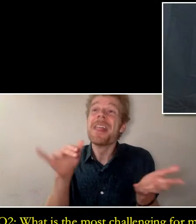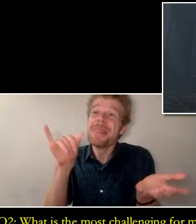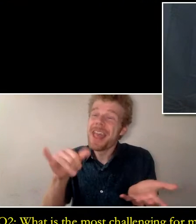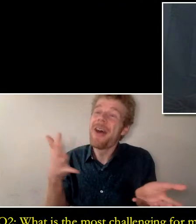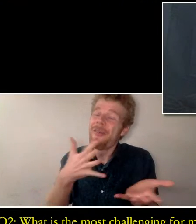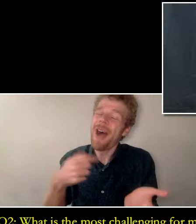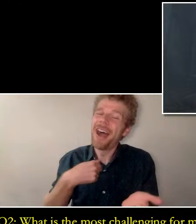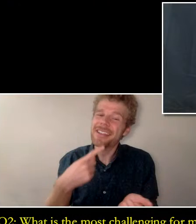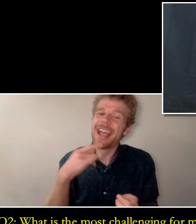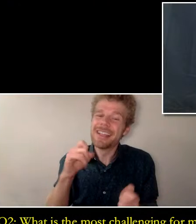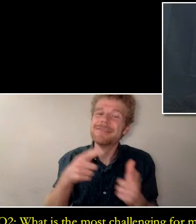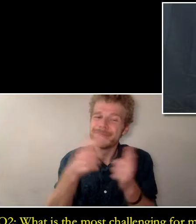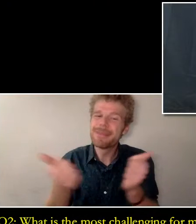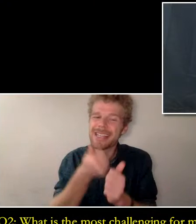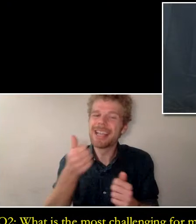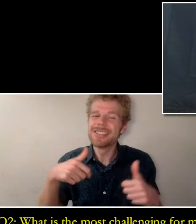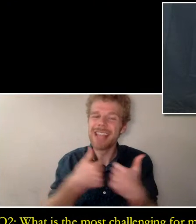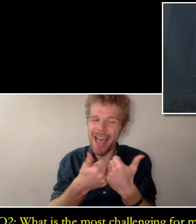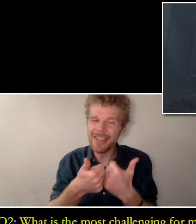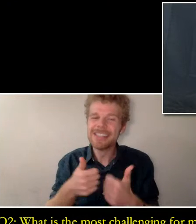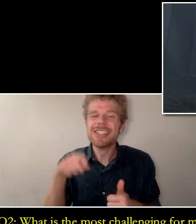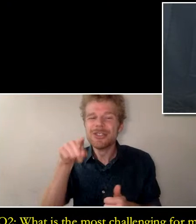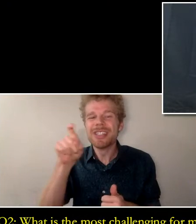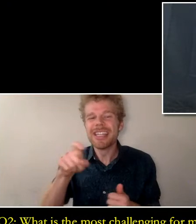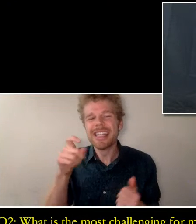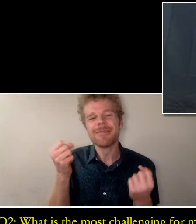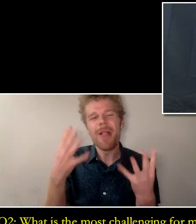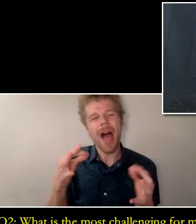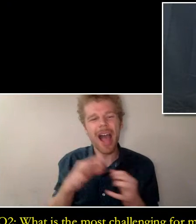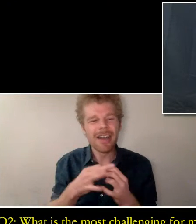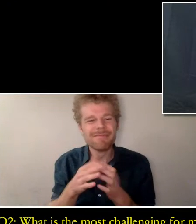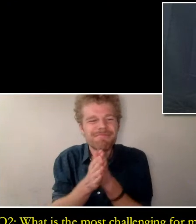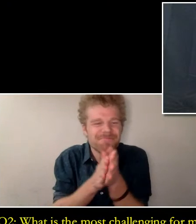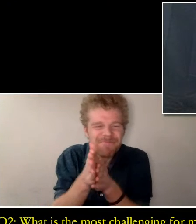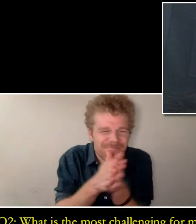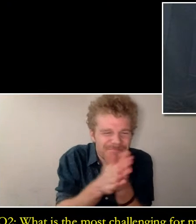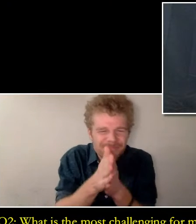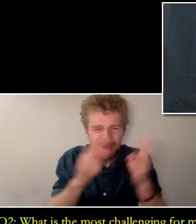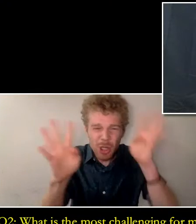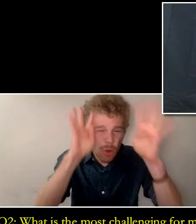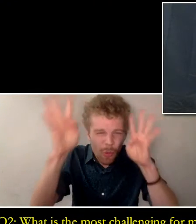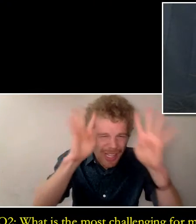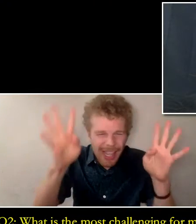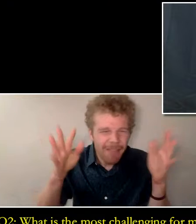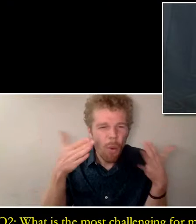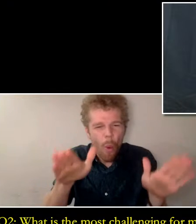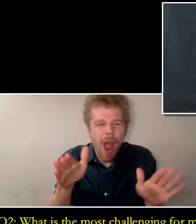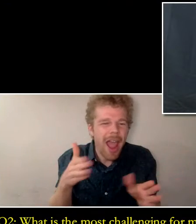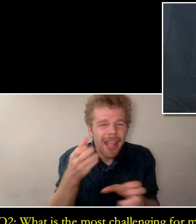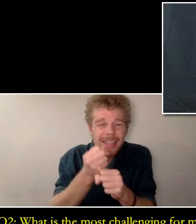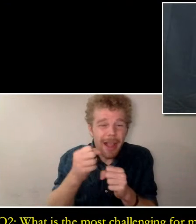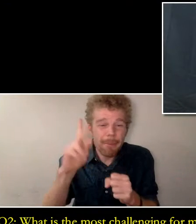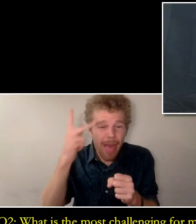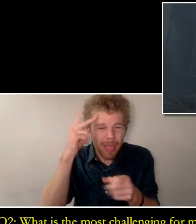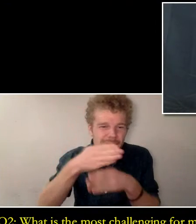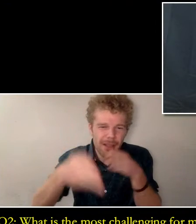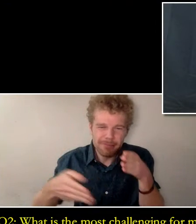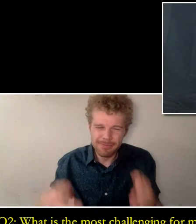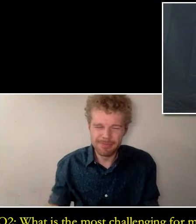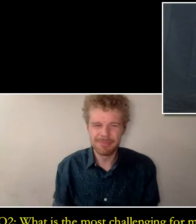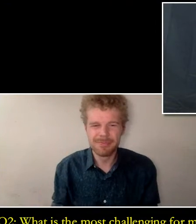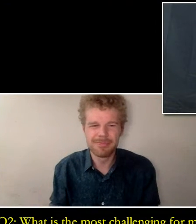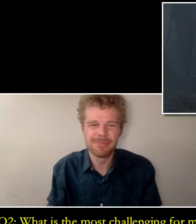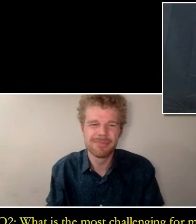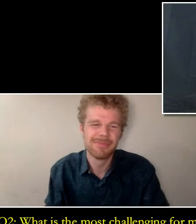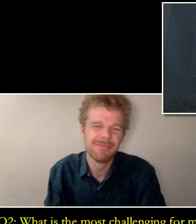that it's gradual. There are some issues, but also there are a lot of positive aspects, of course. You